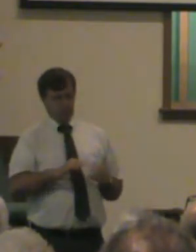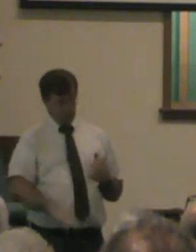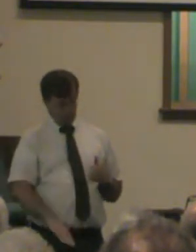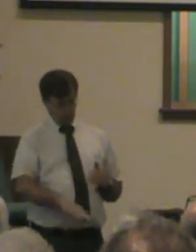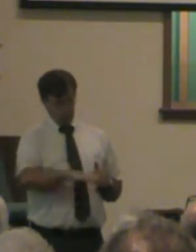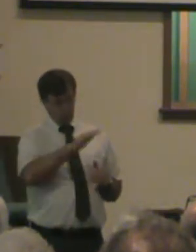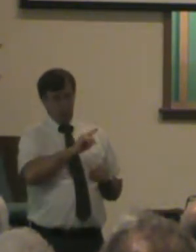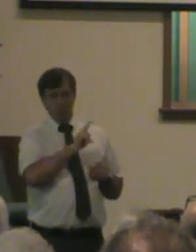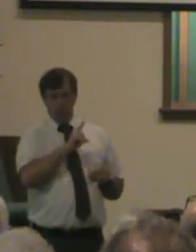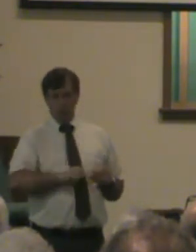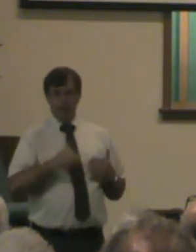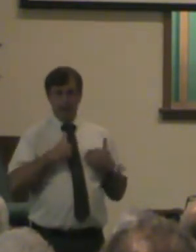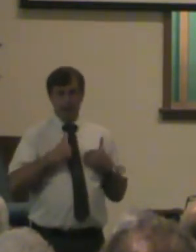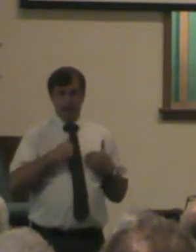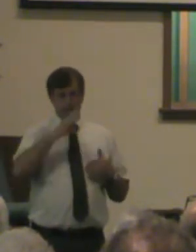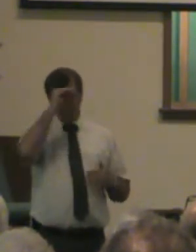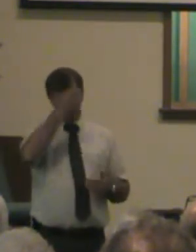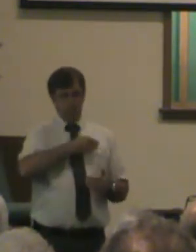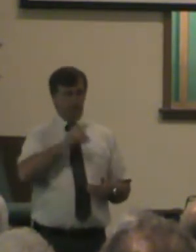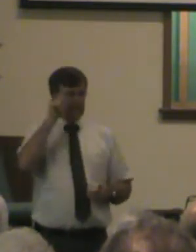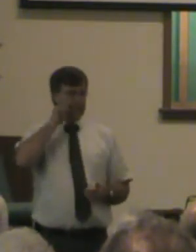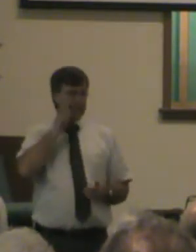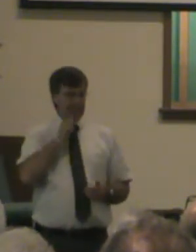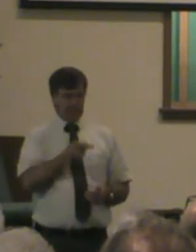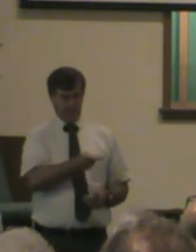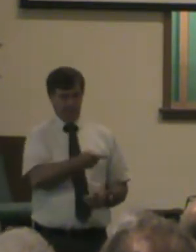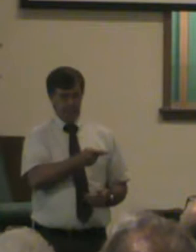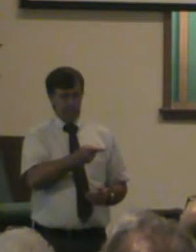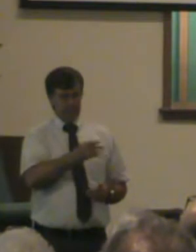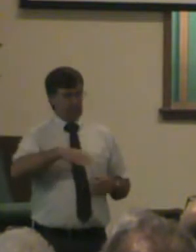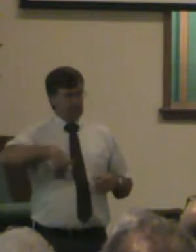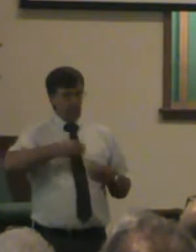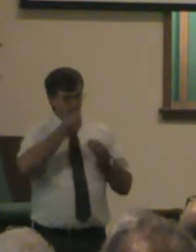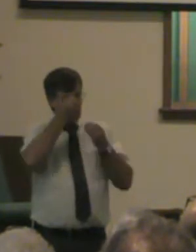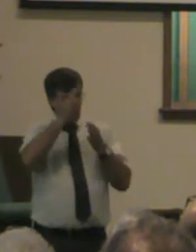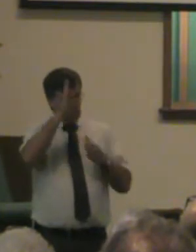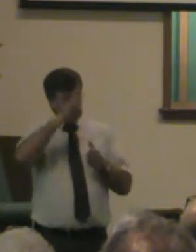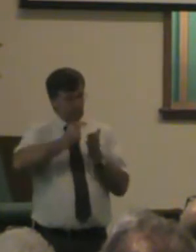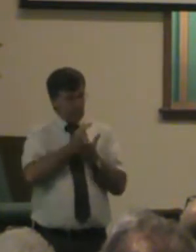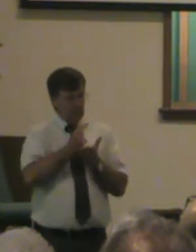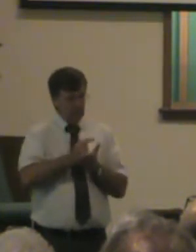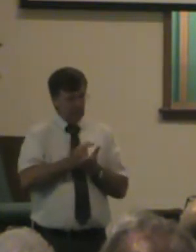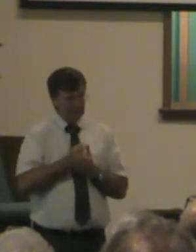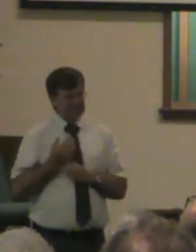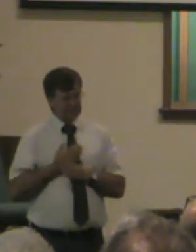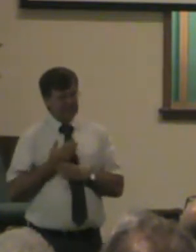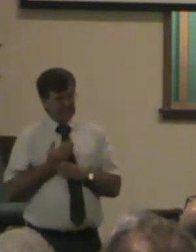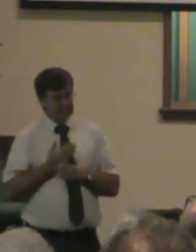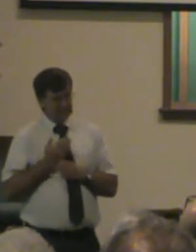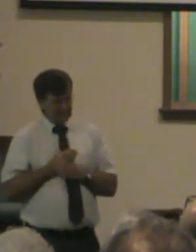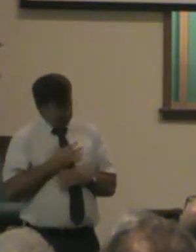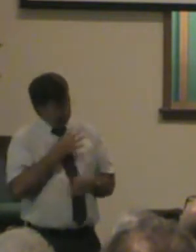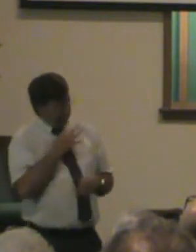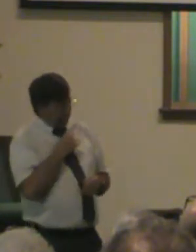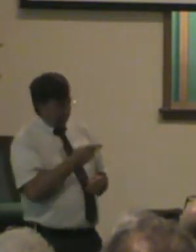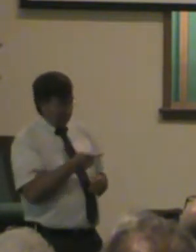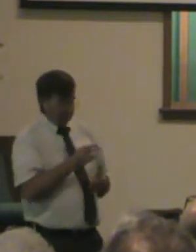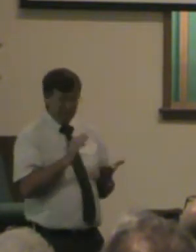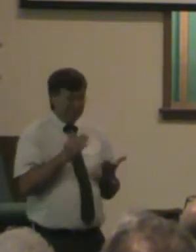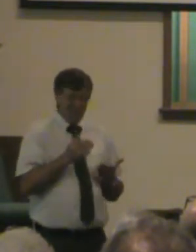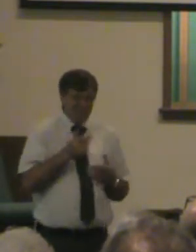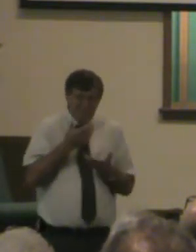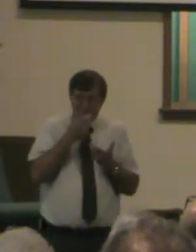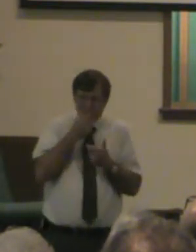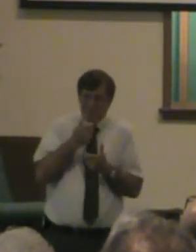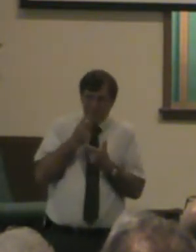but her two teenage sons, neither one had a believe in God. She was bothered about that. They talked to them, but they never seemed to want to change.